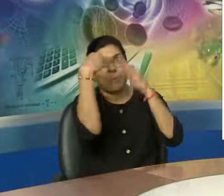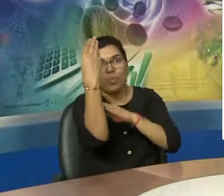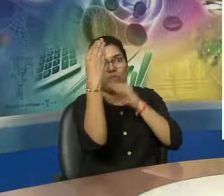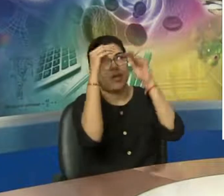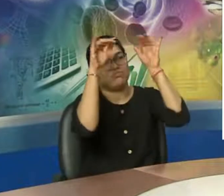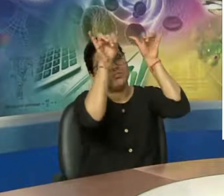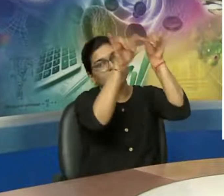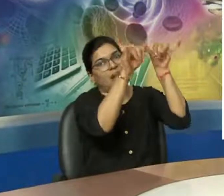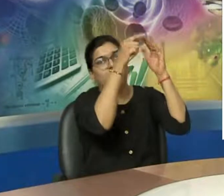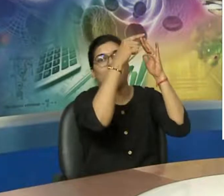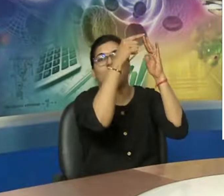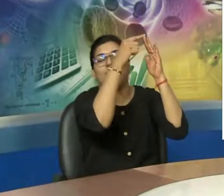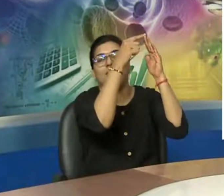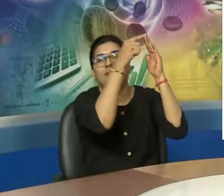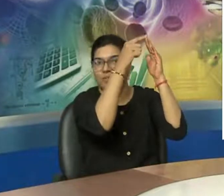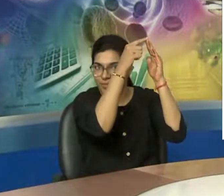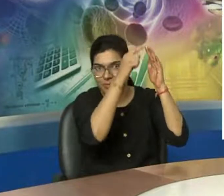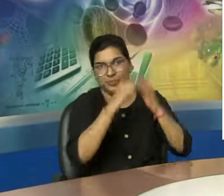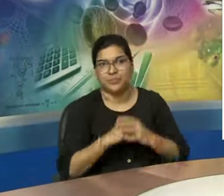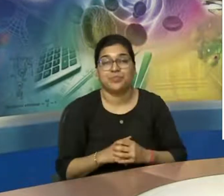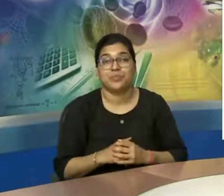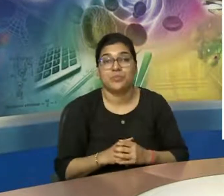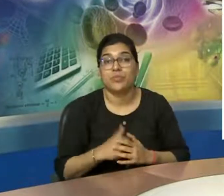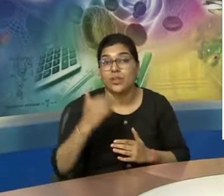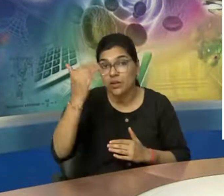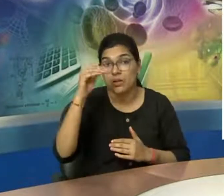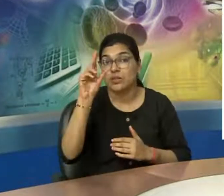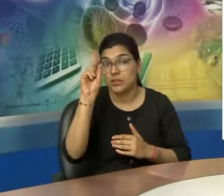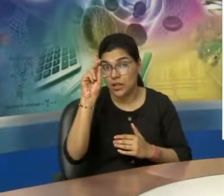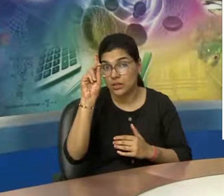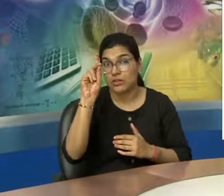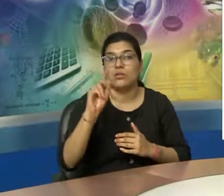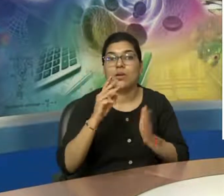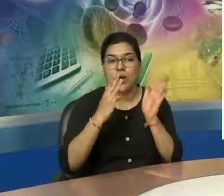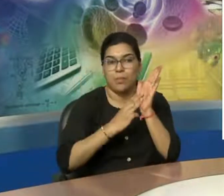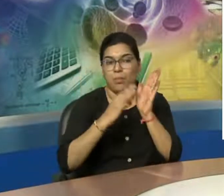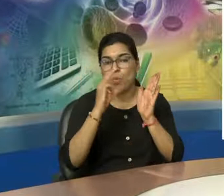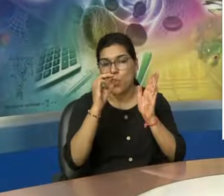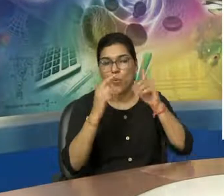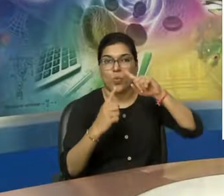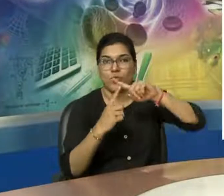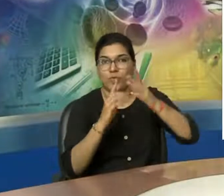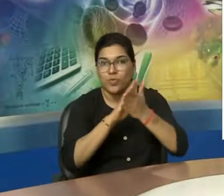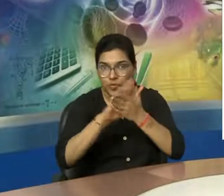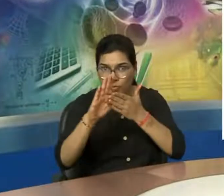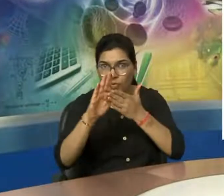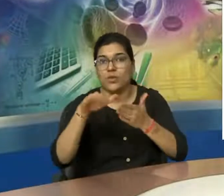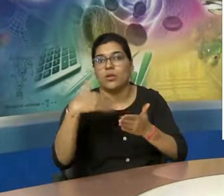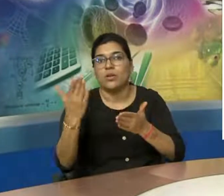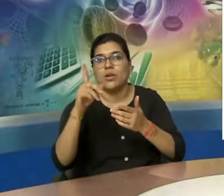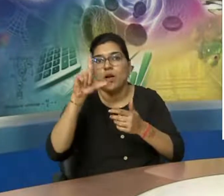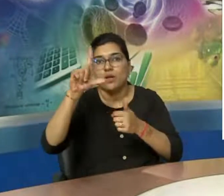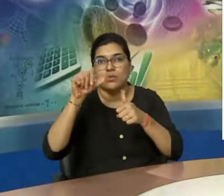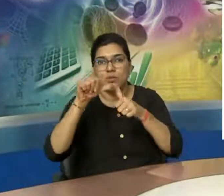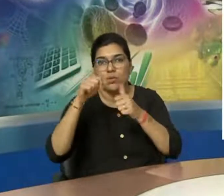Some organisms are on the top, some are on the middle, some are on the lower portion of the tree.